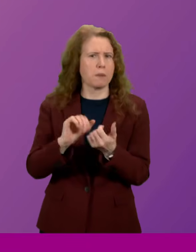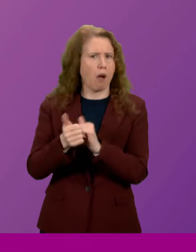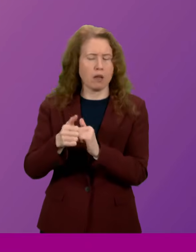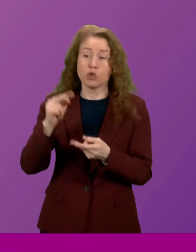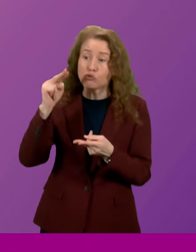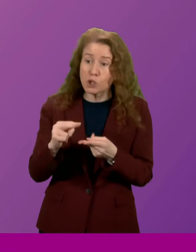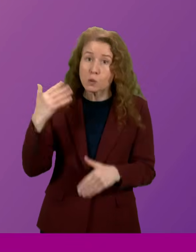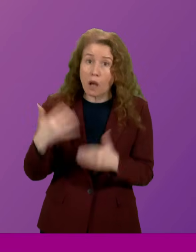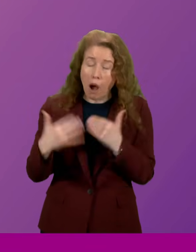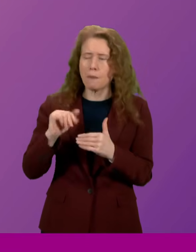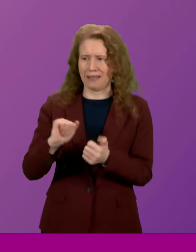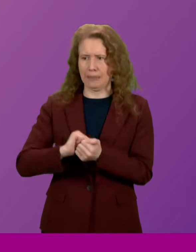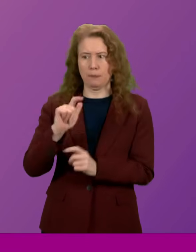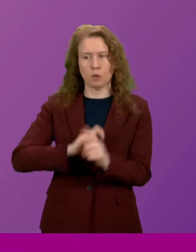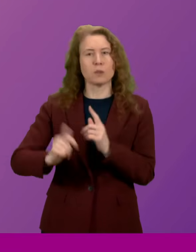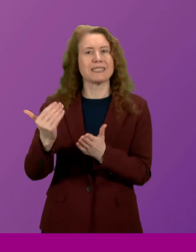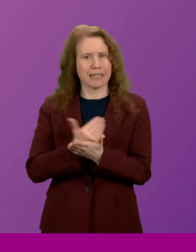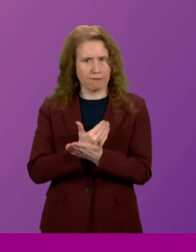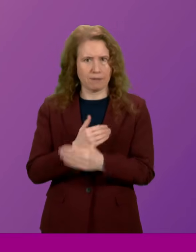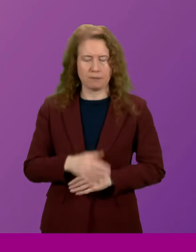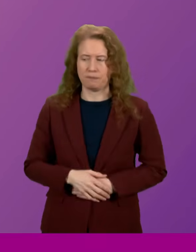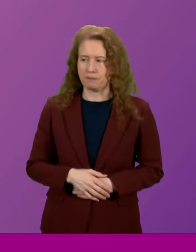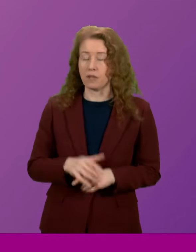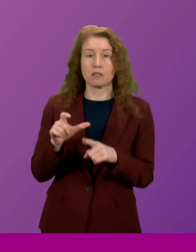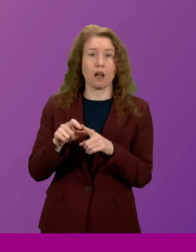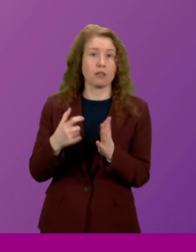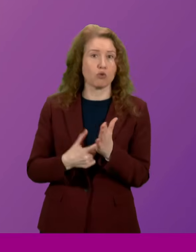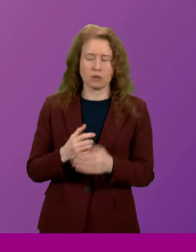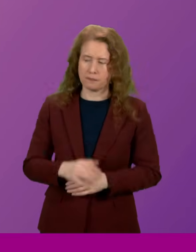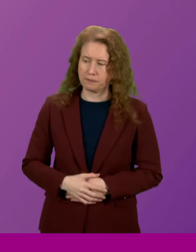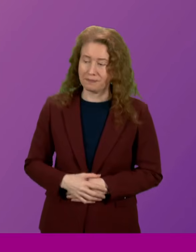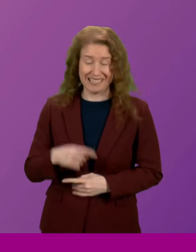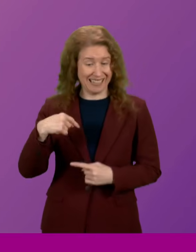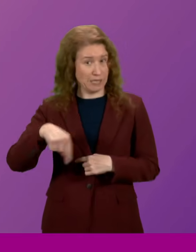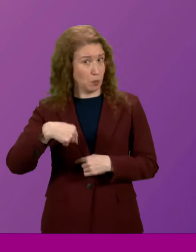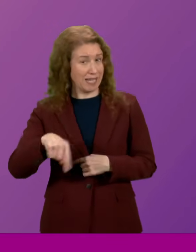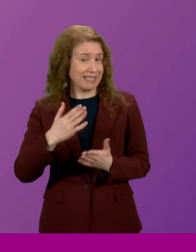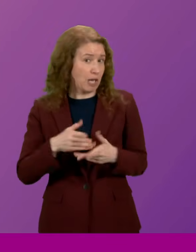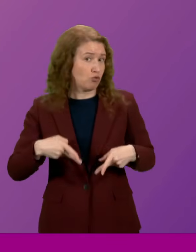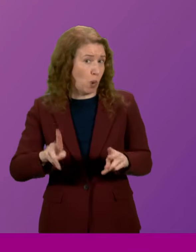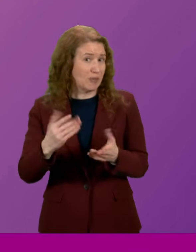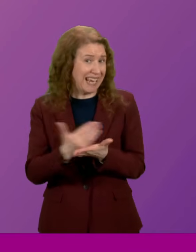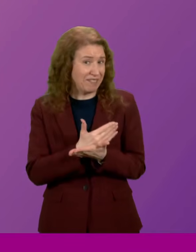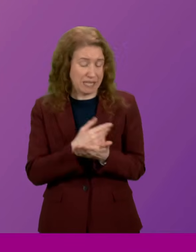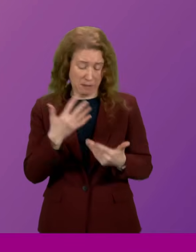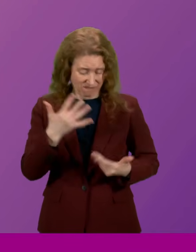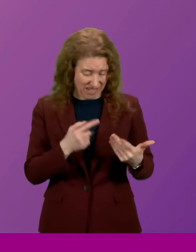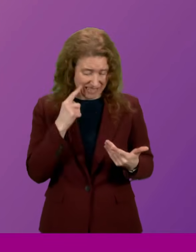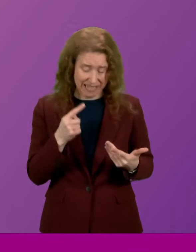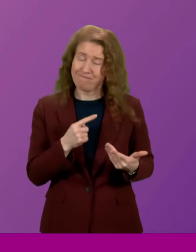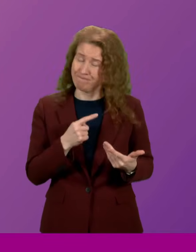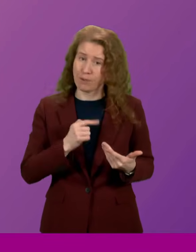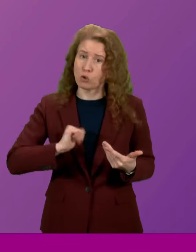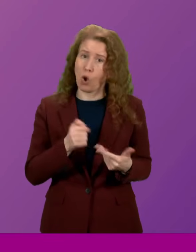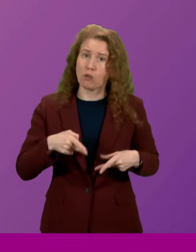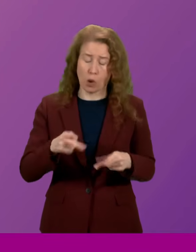harm and keep communities safe. Douglas Ross. This is Road Safety Week, but these figures confirm that Scotland's roads are getting more